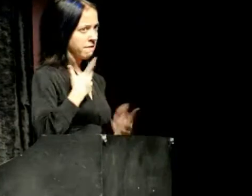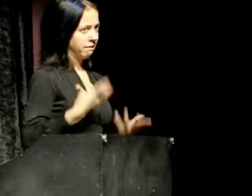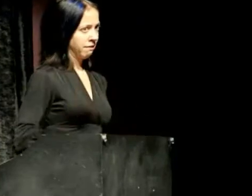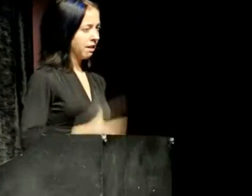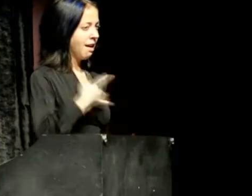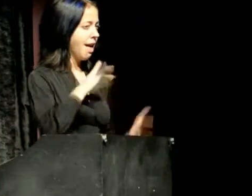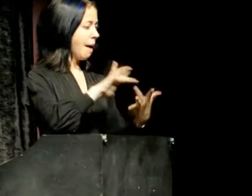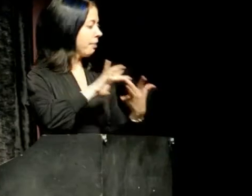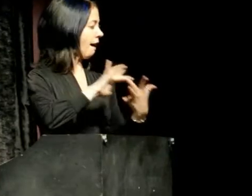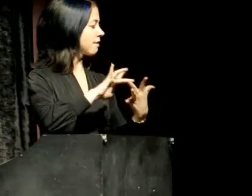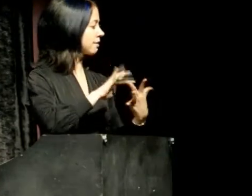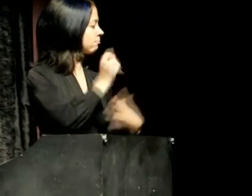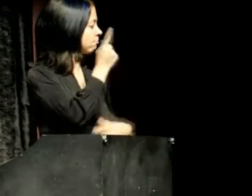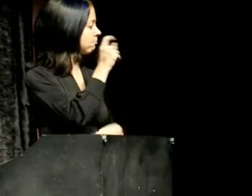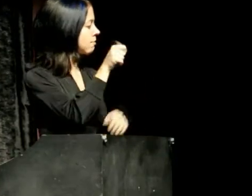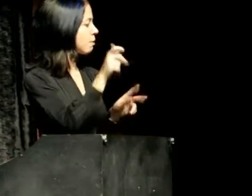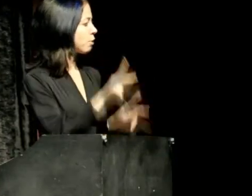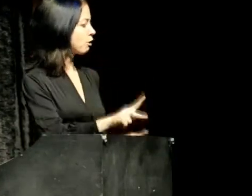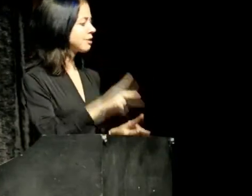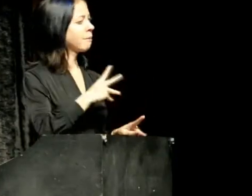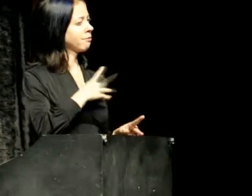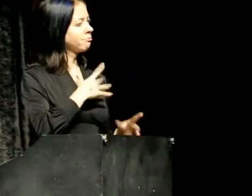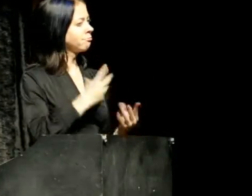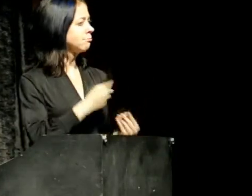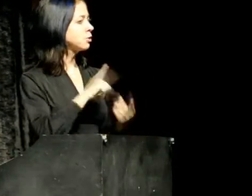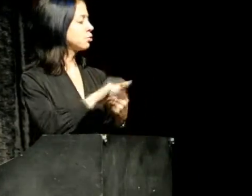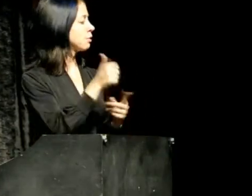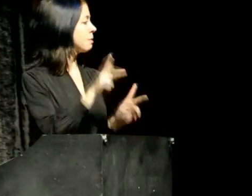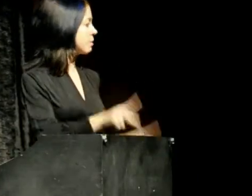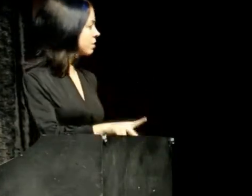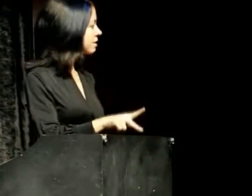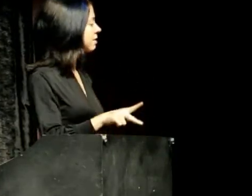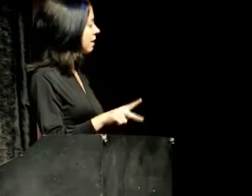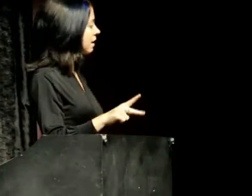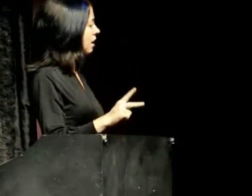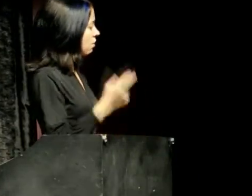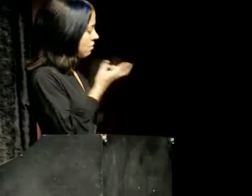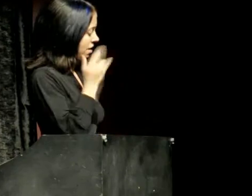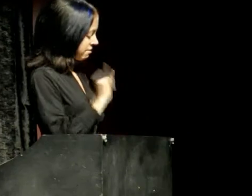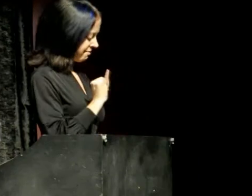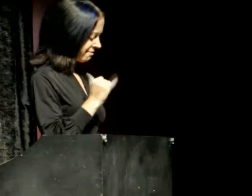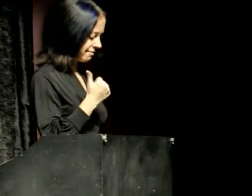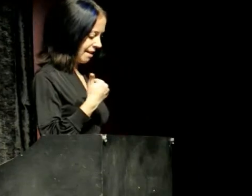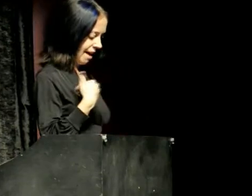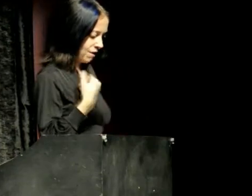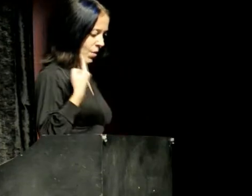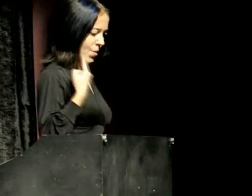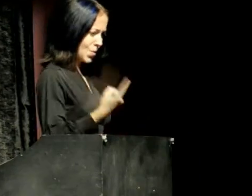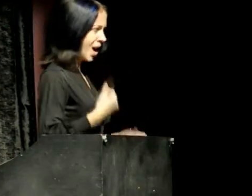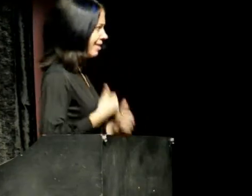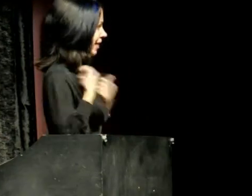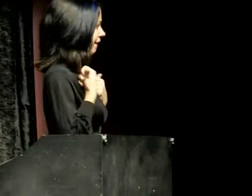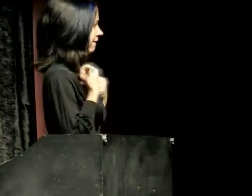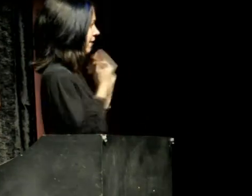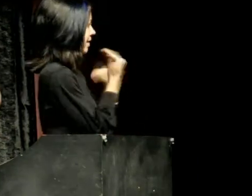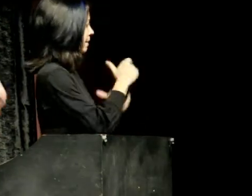express compassion, and we realize that we have one finite life, and